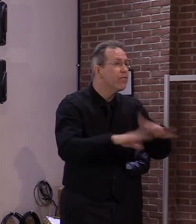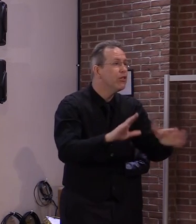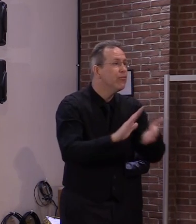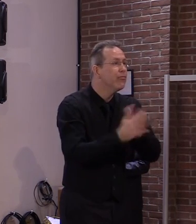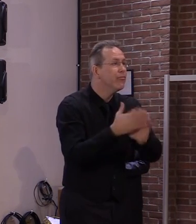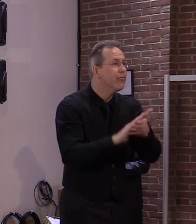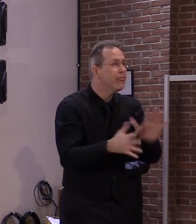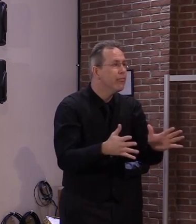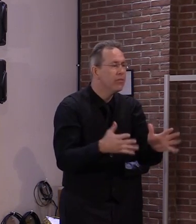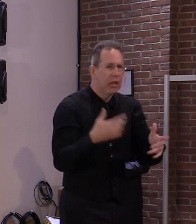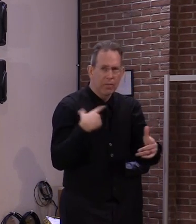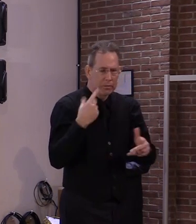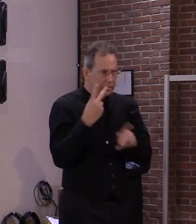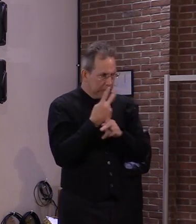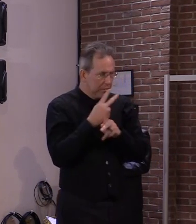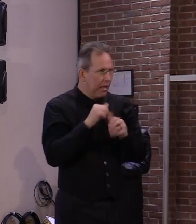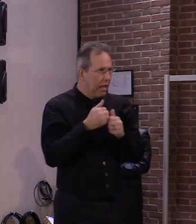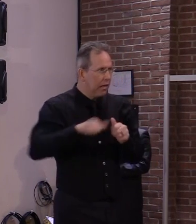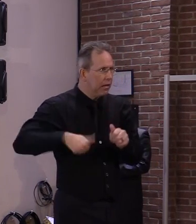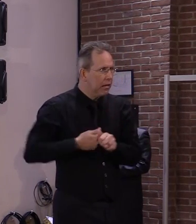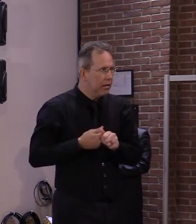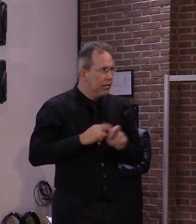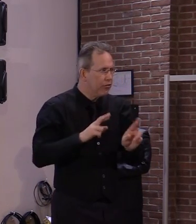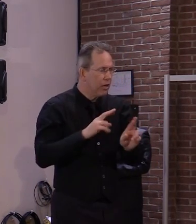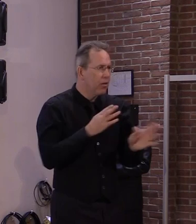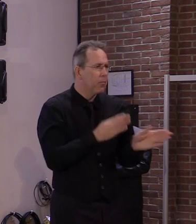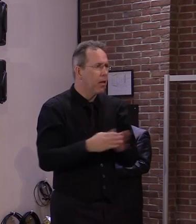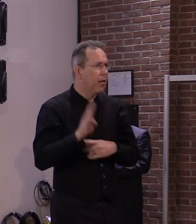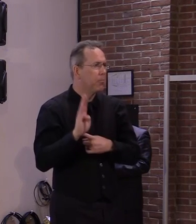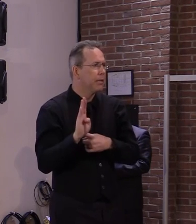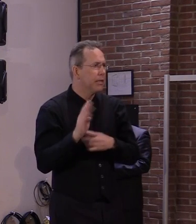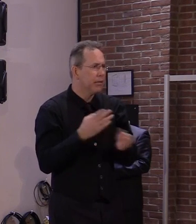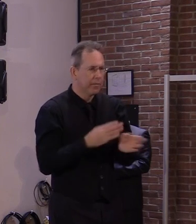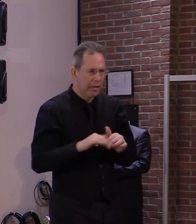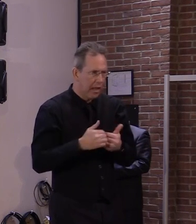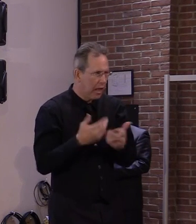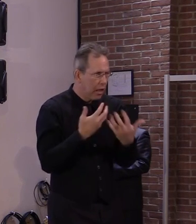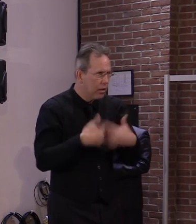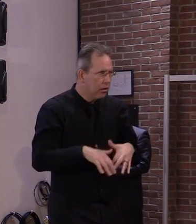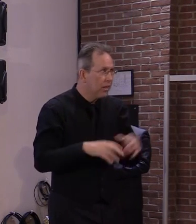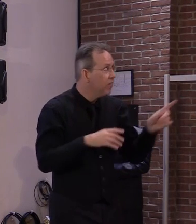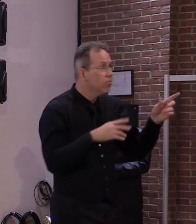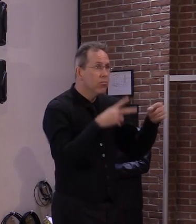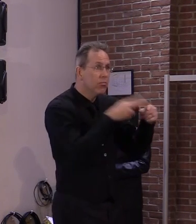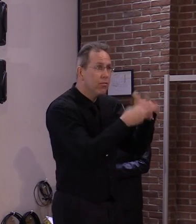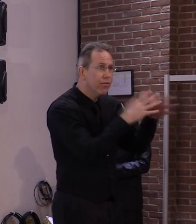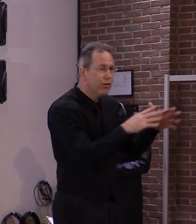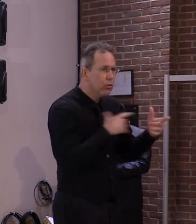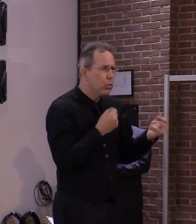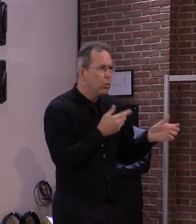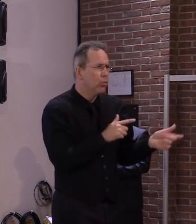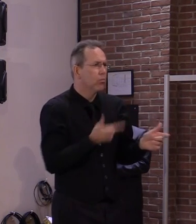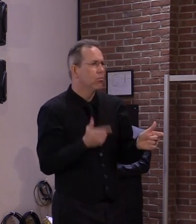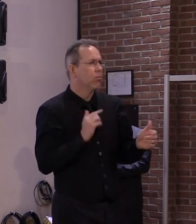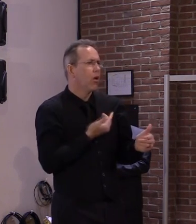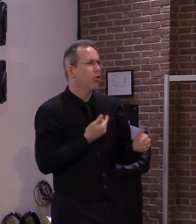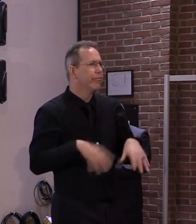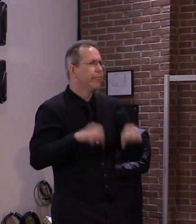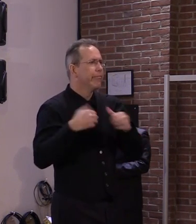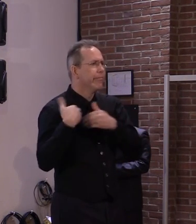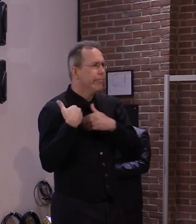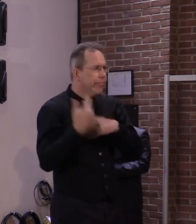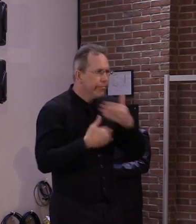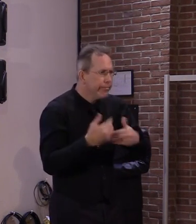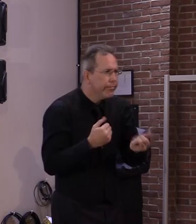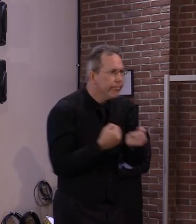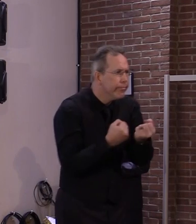the process of that. But right now, indications look like the benefits, and particularly